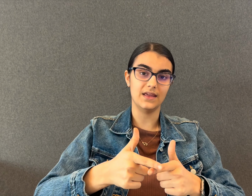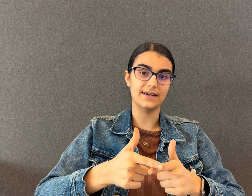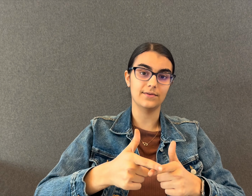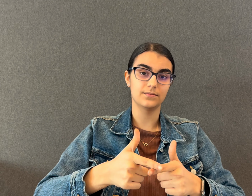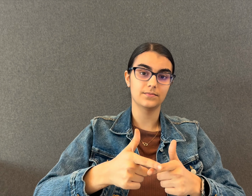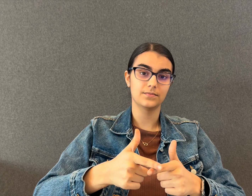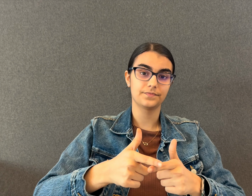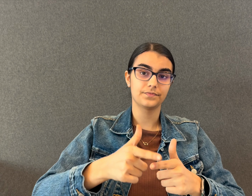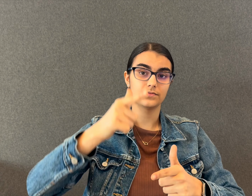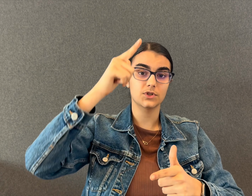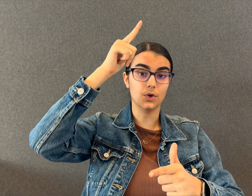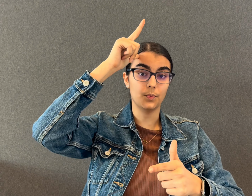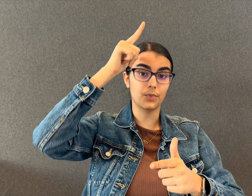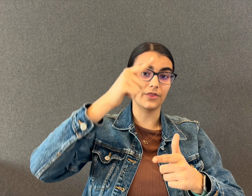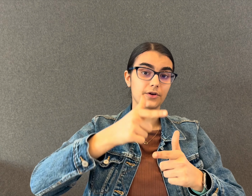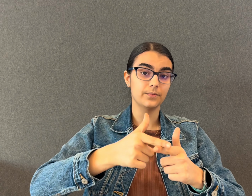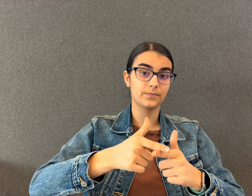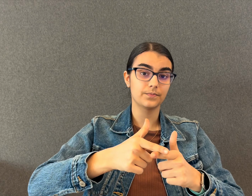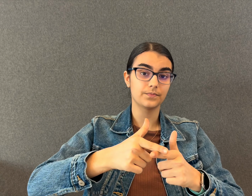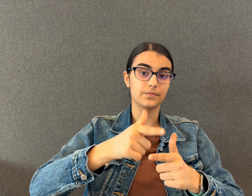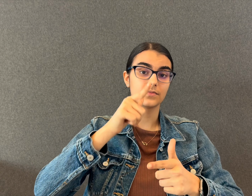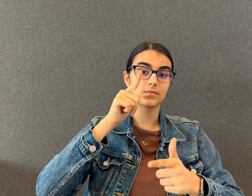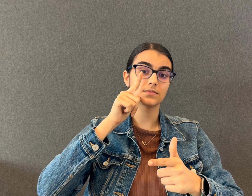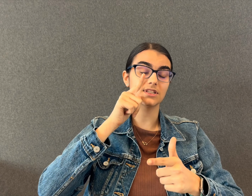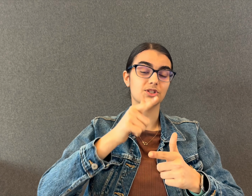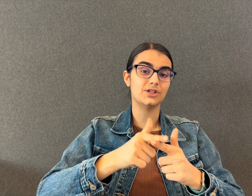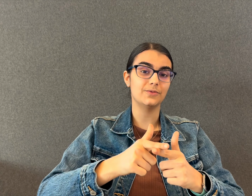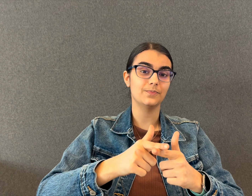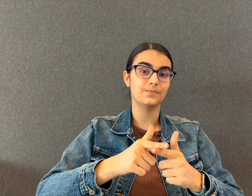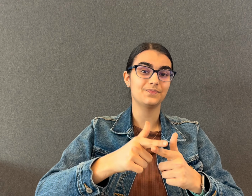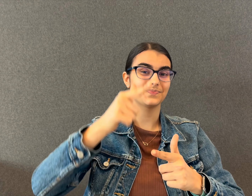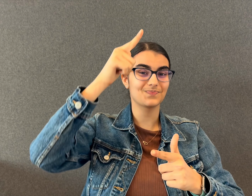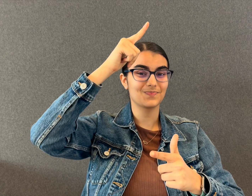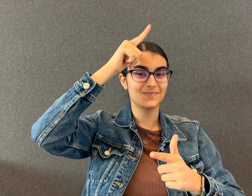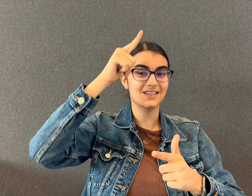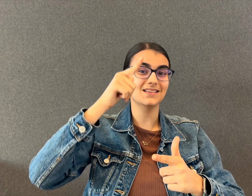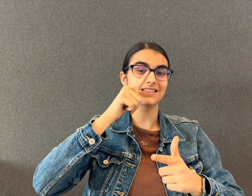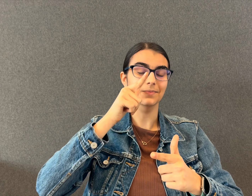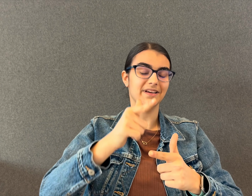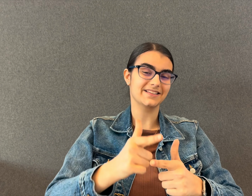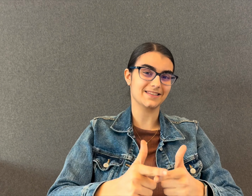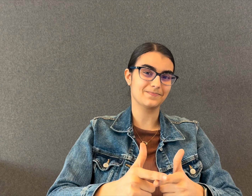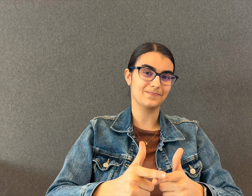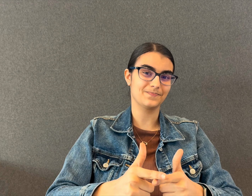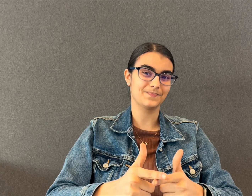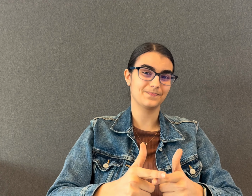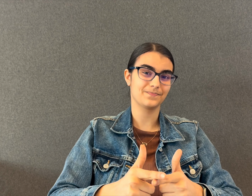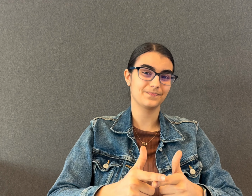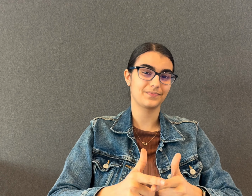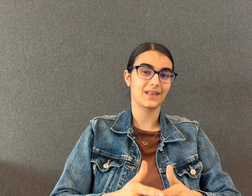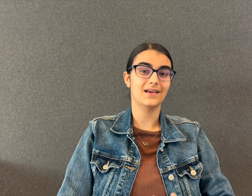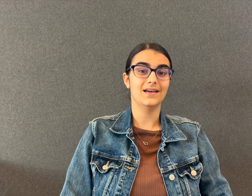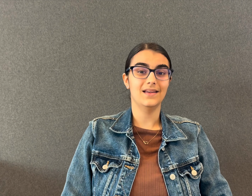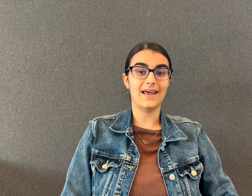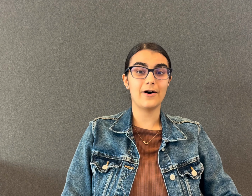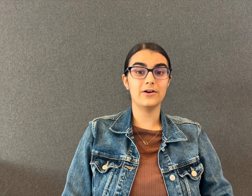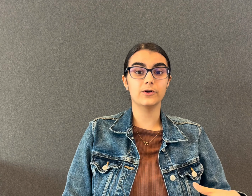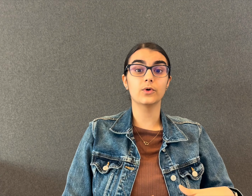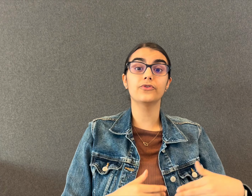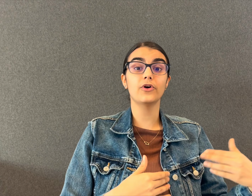down. So brother, sister, siblings. Now, if you're referring